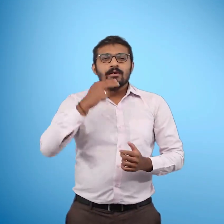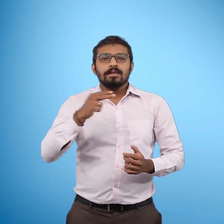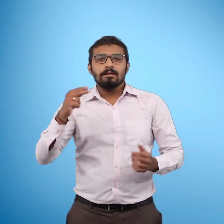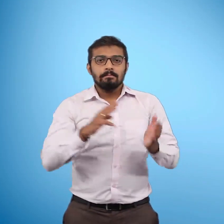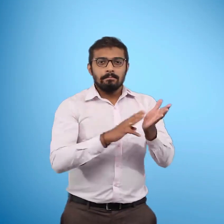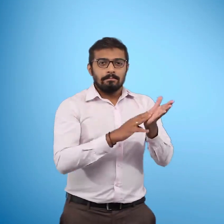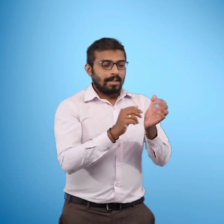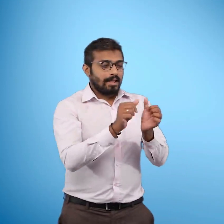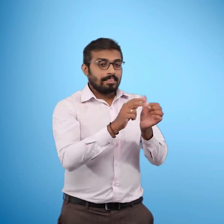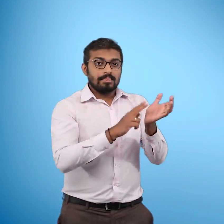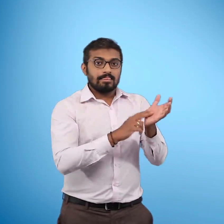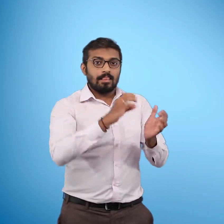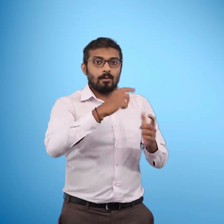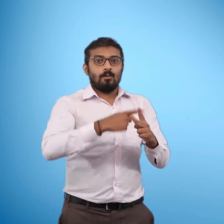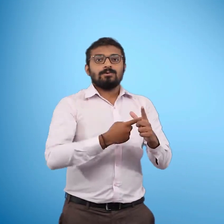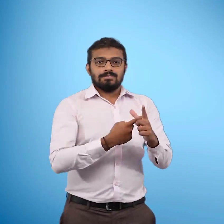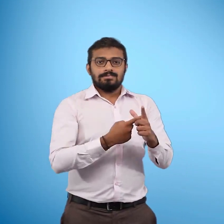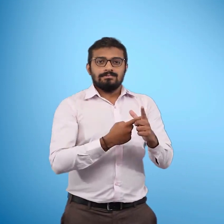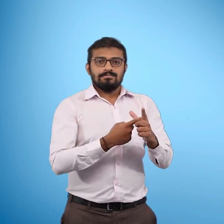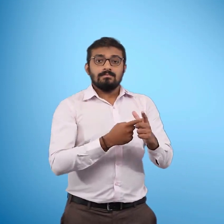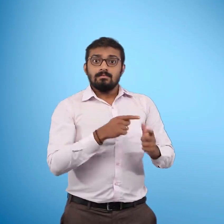Manoj has made a new house.